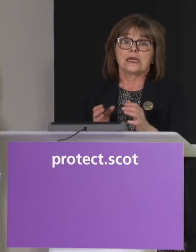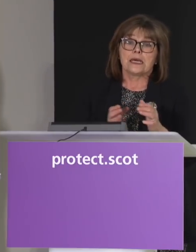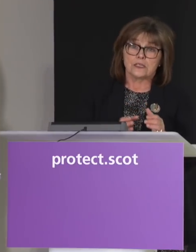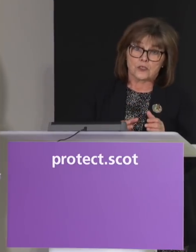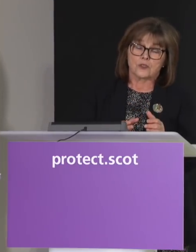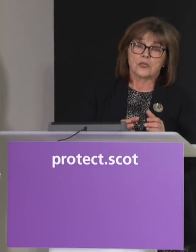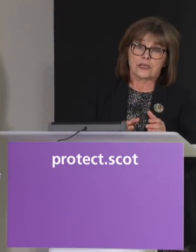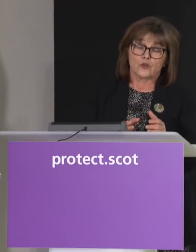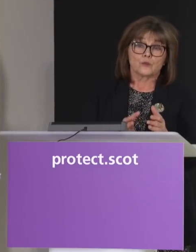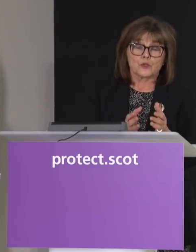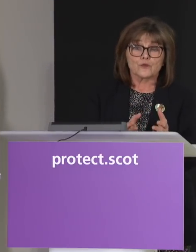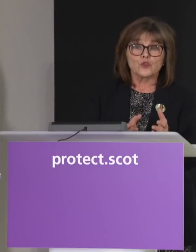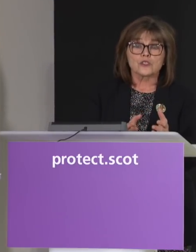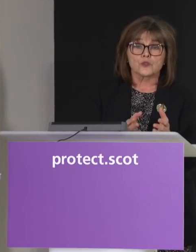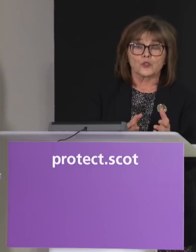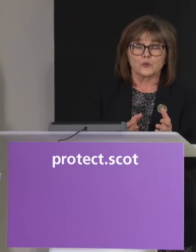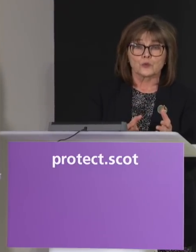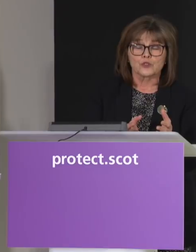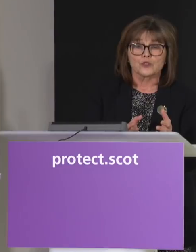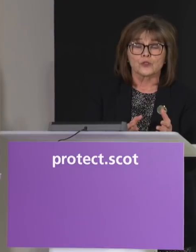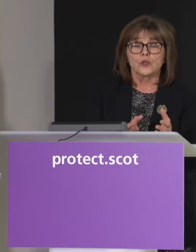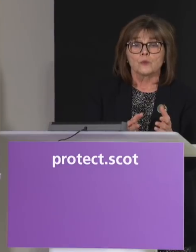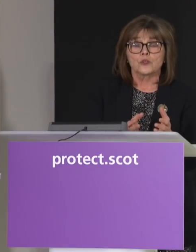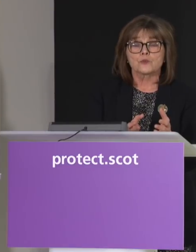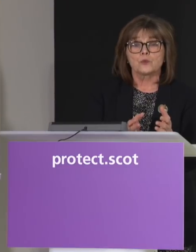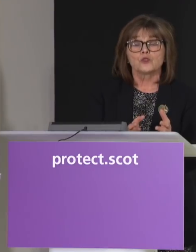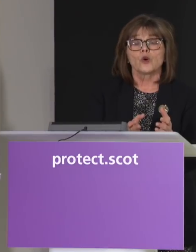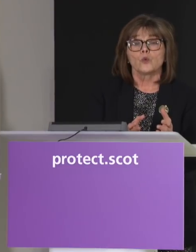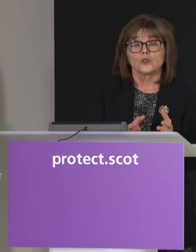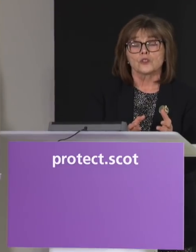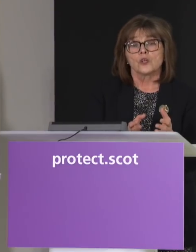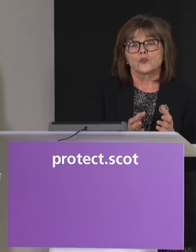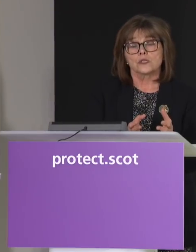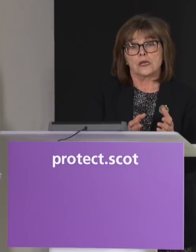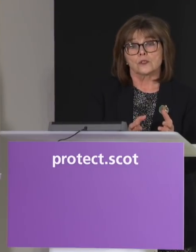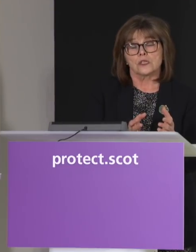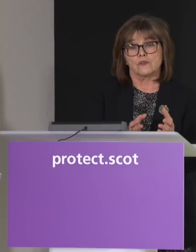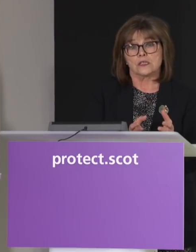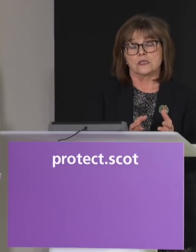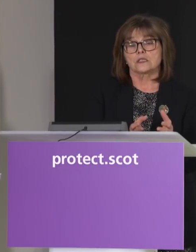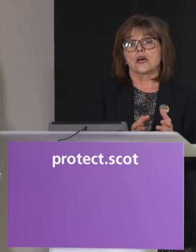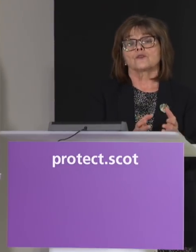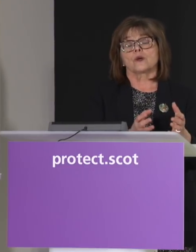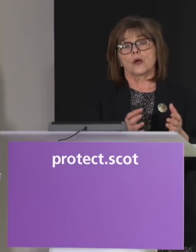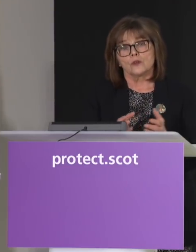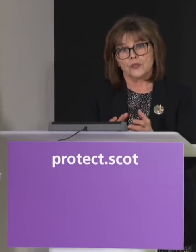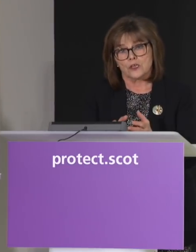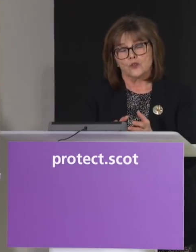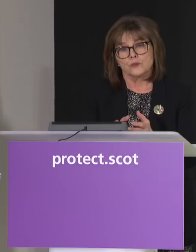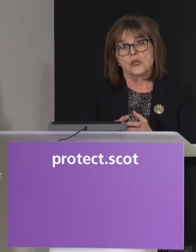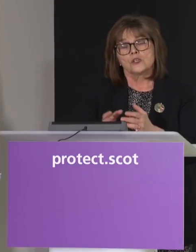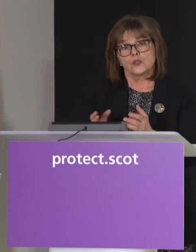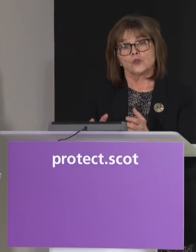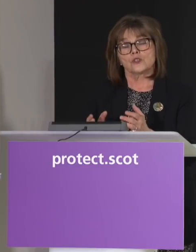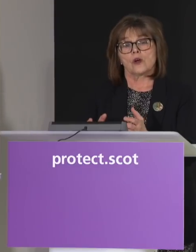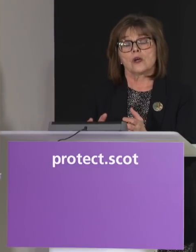vaccine into care homes, which of course is what you would want to do, because we would not want those elderly residents to have to come out of care